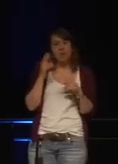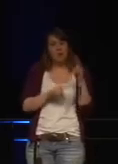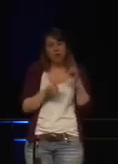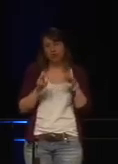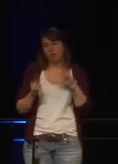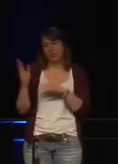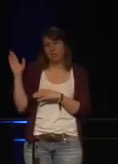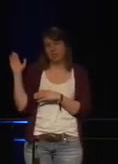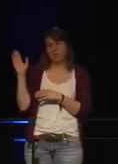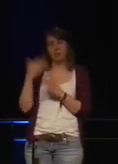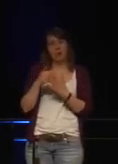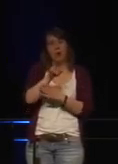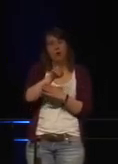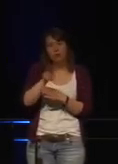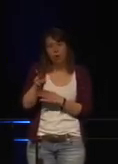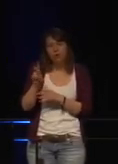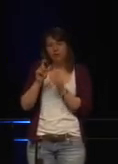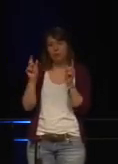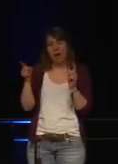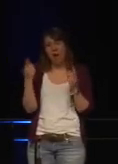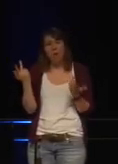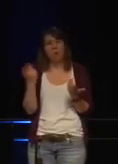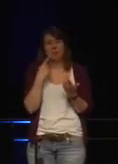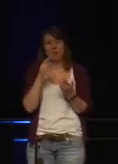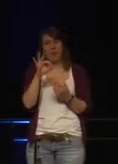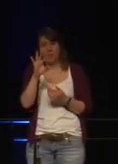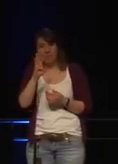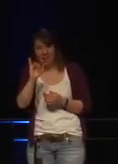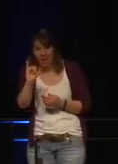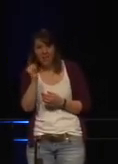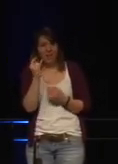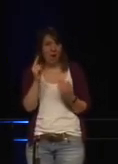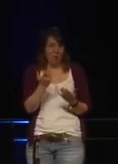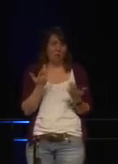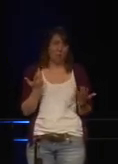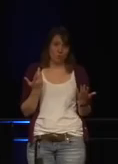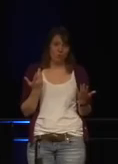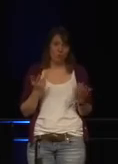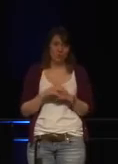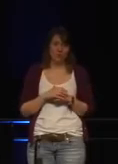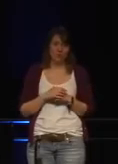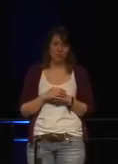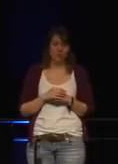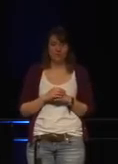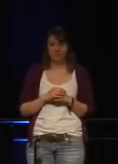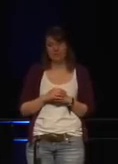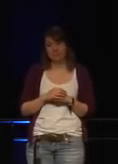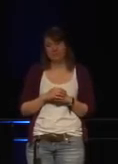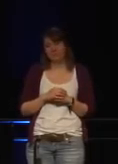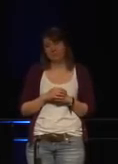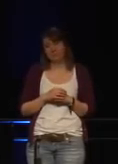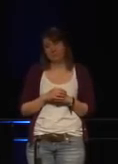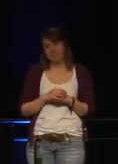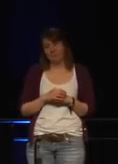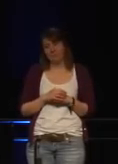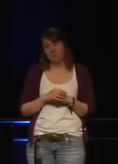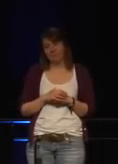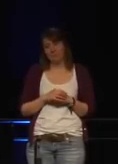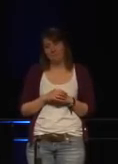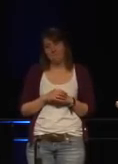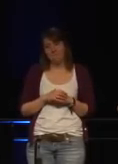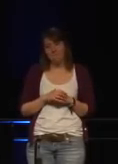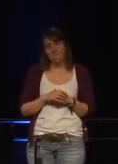Witch, which actually did a study about this and other, like also the Furby Connected, they